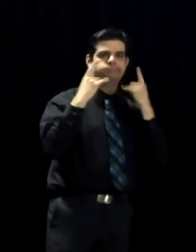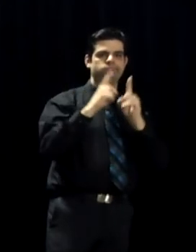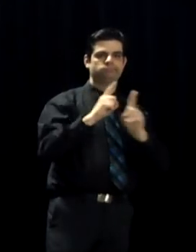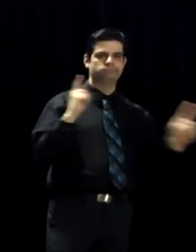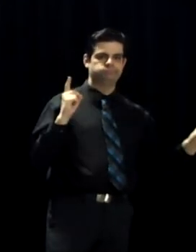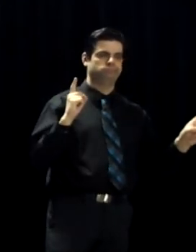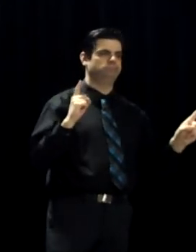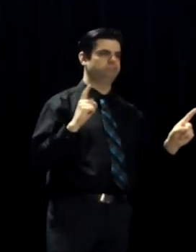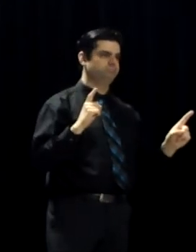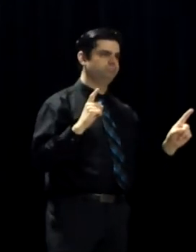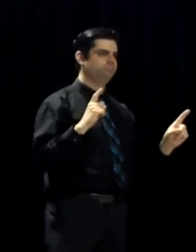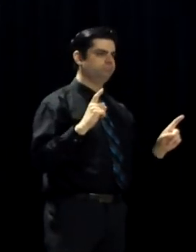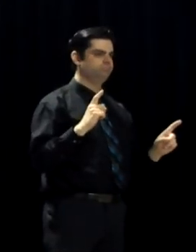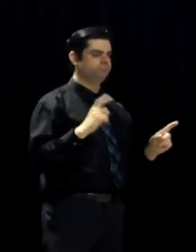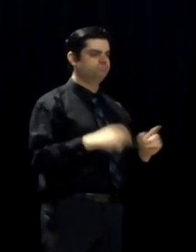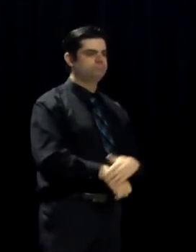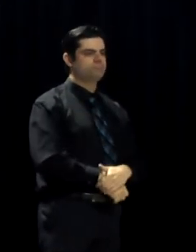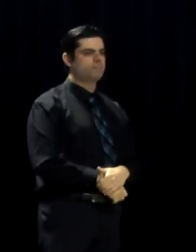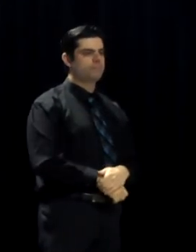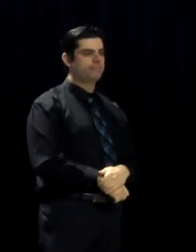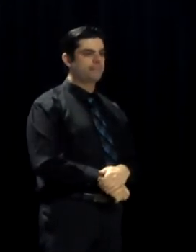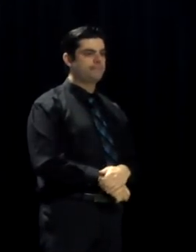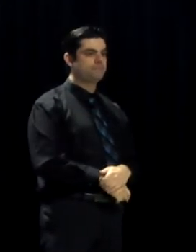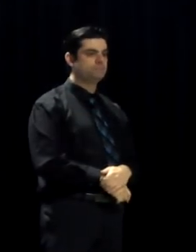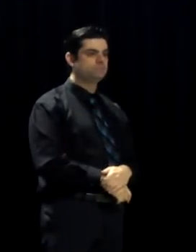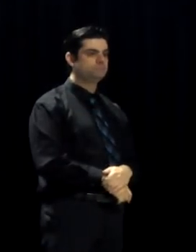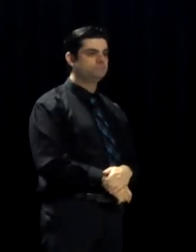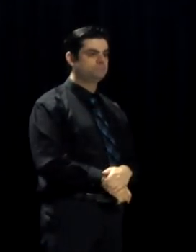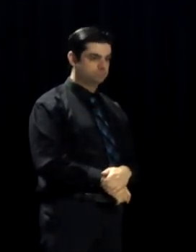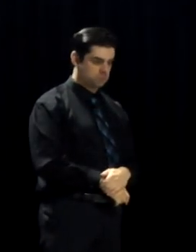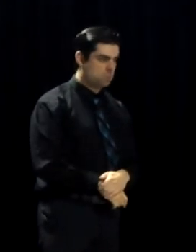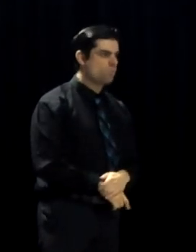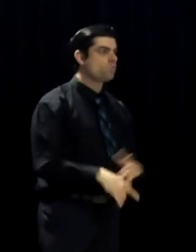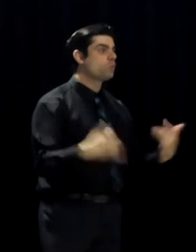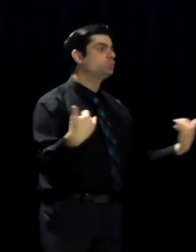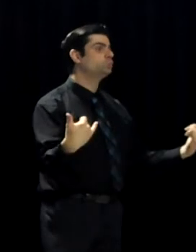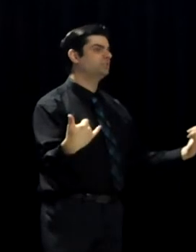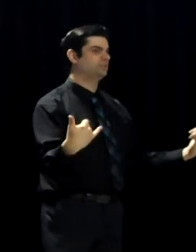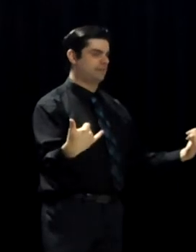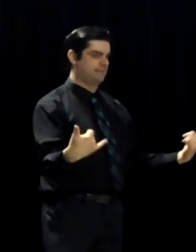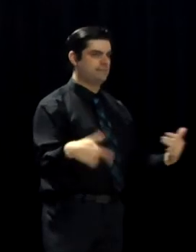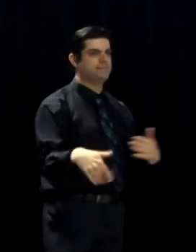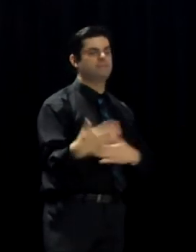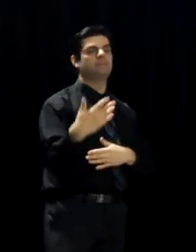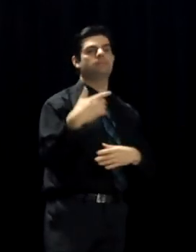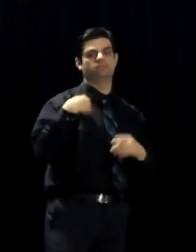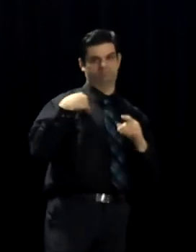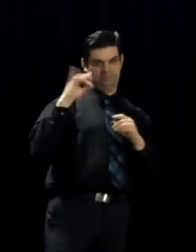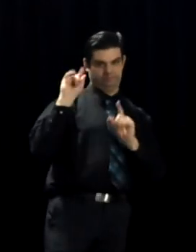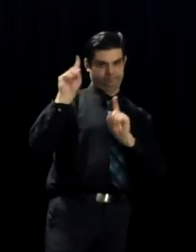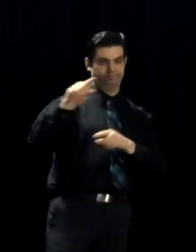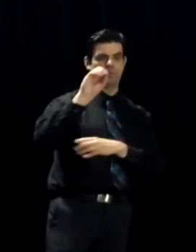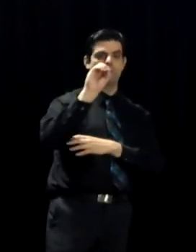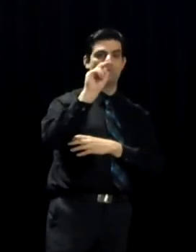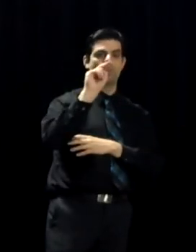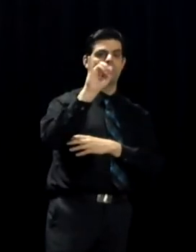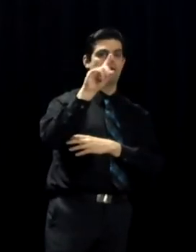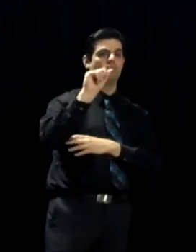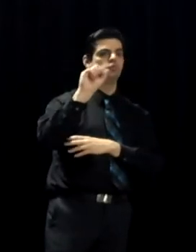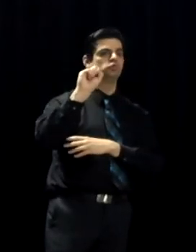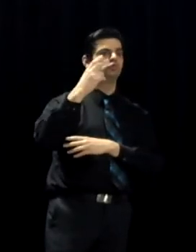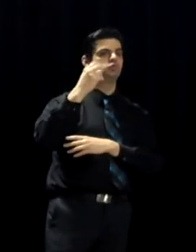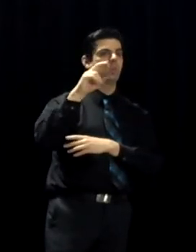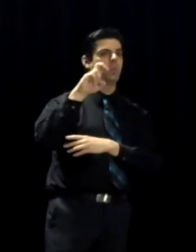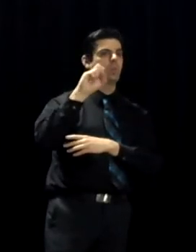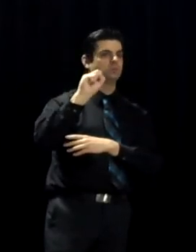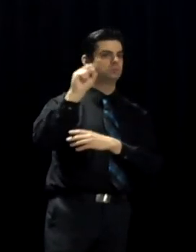Restart today. I was at the Oneida Shores beach earlier. Very good. Happy to report things were